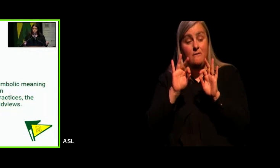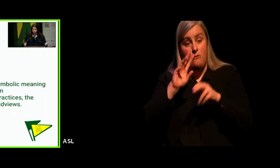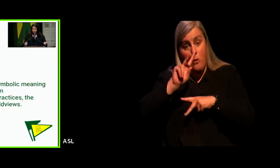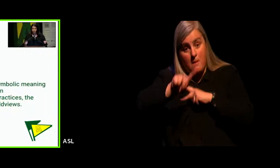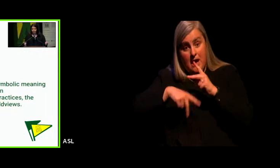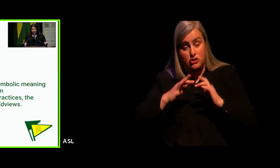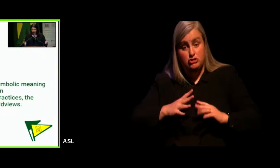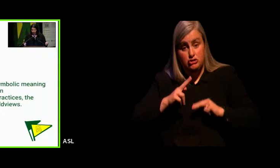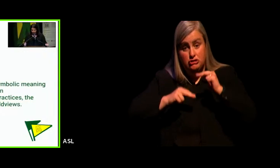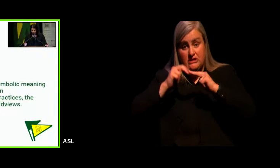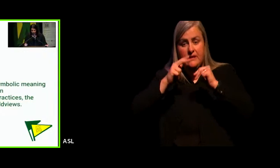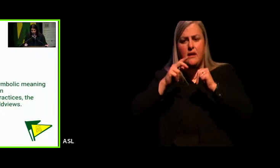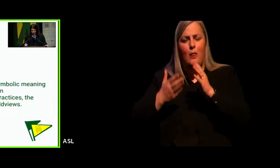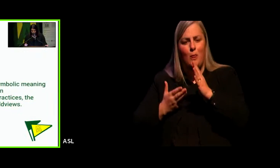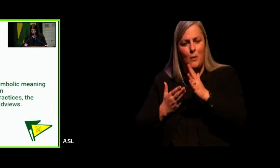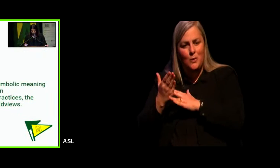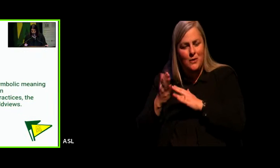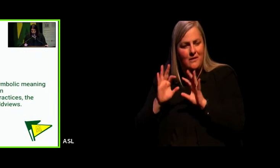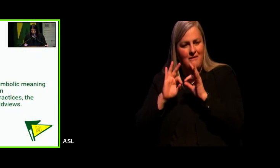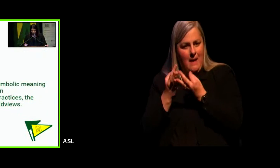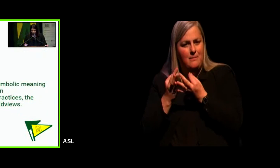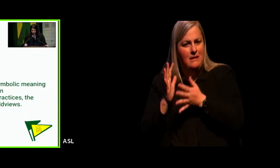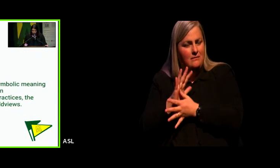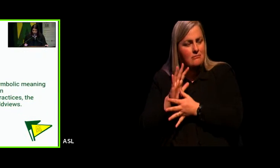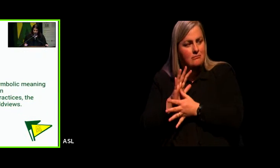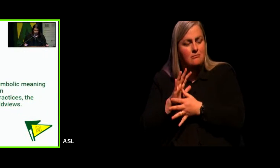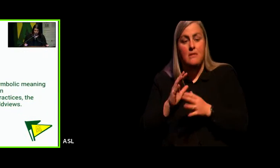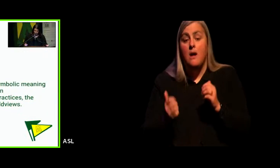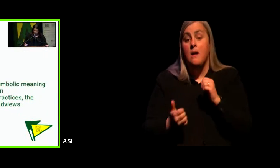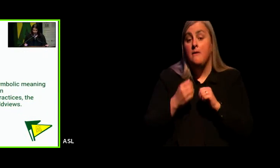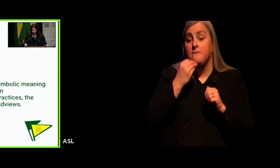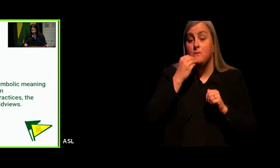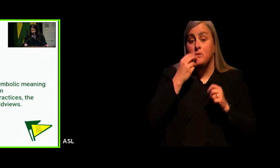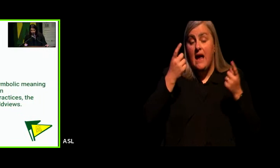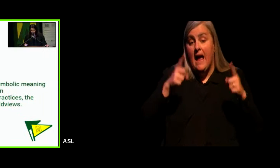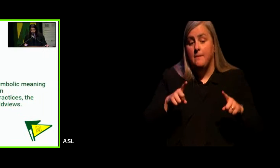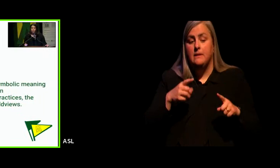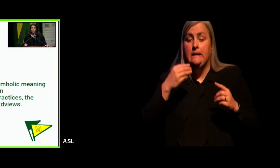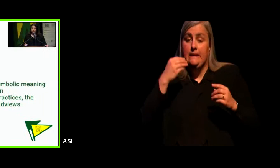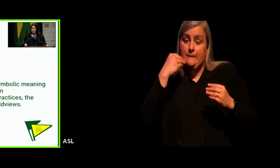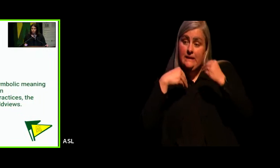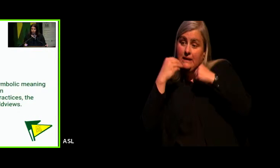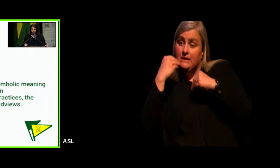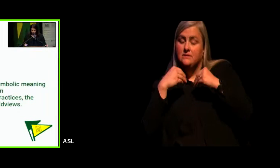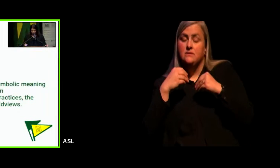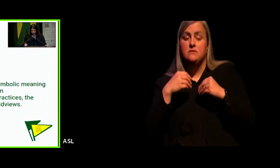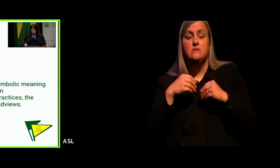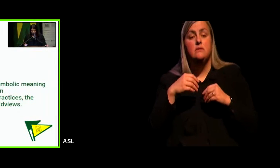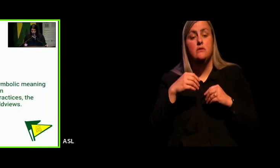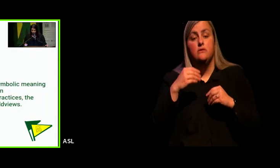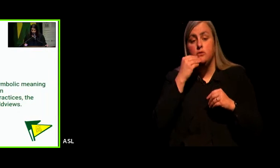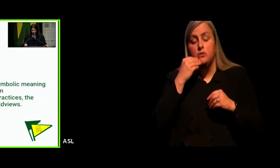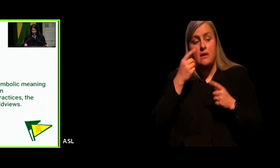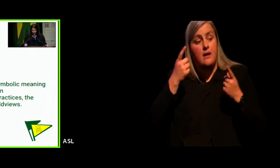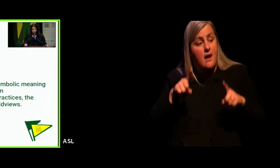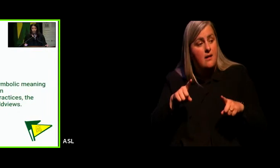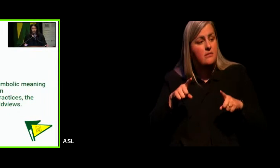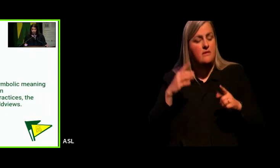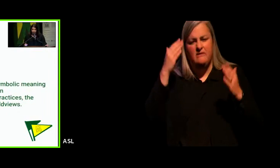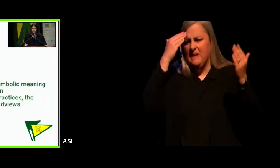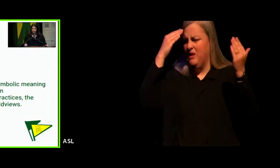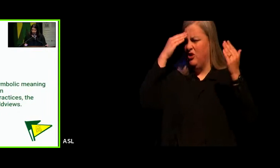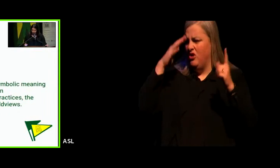of food-related activities happen. The meals and food-related practices taking place in a familial context are therefore